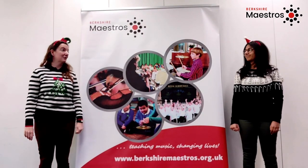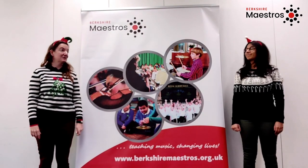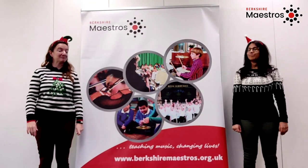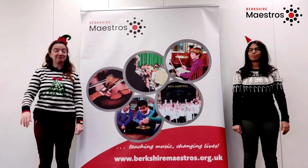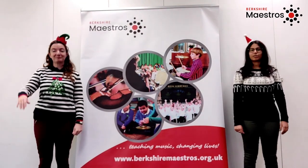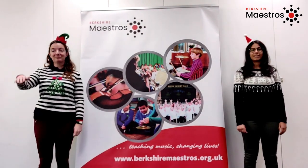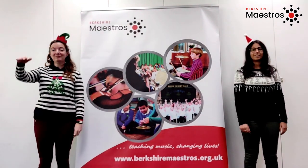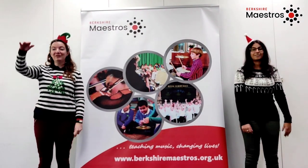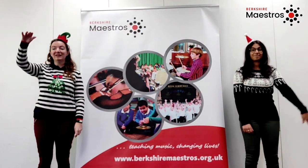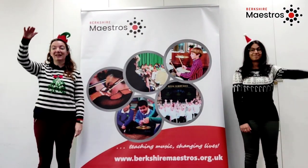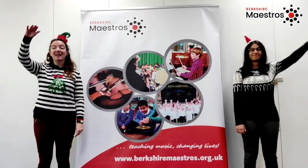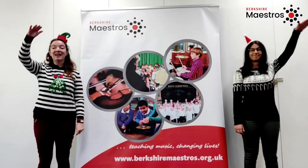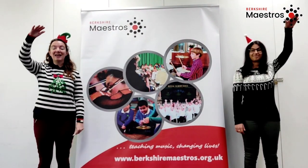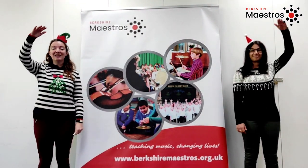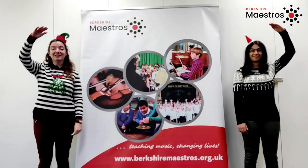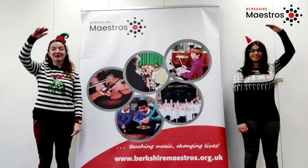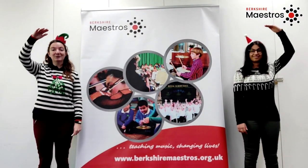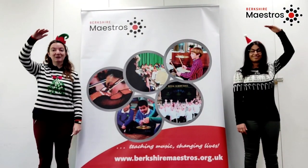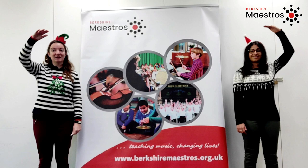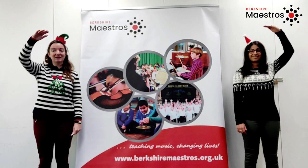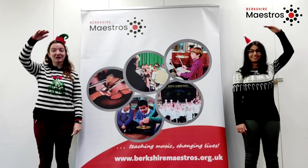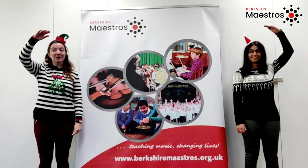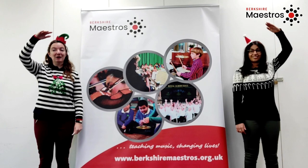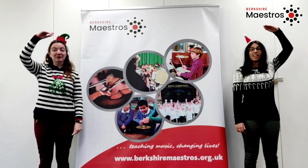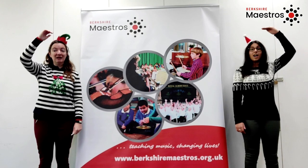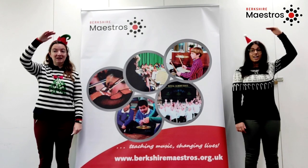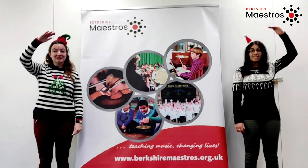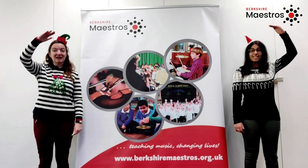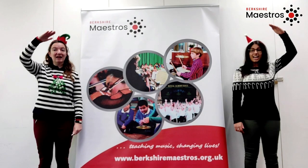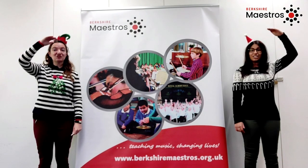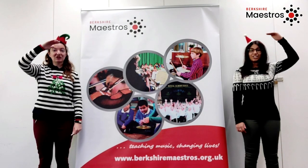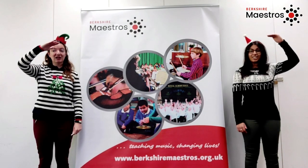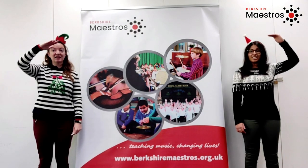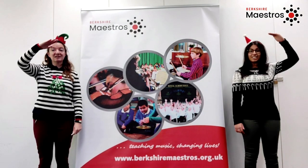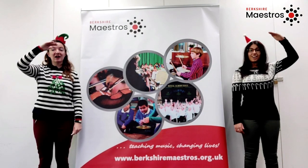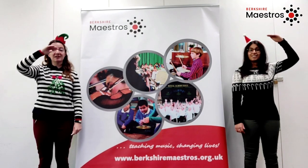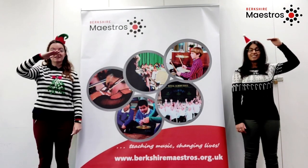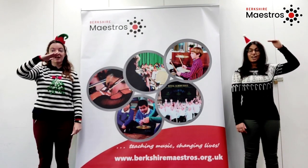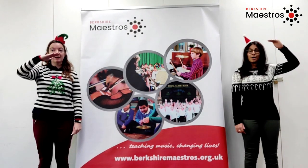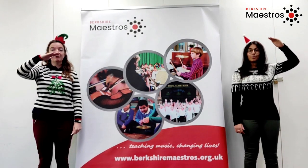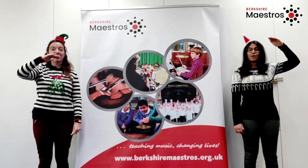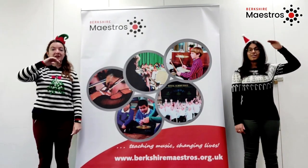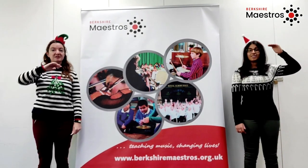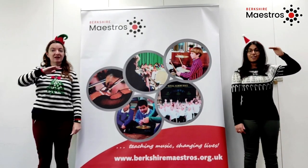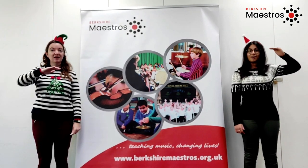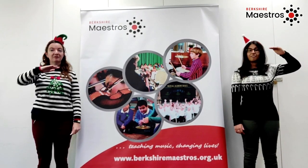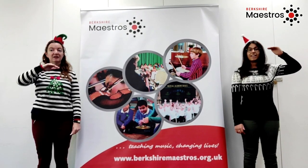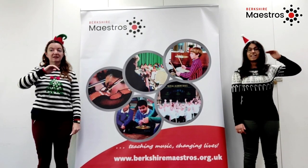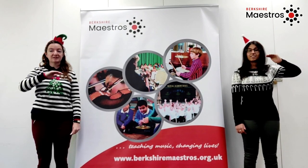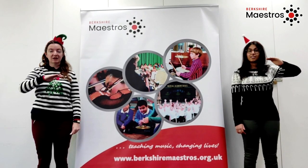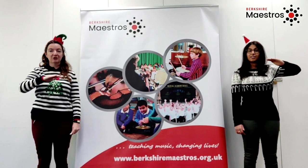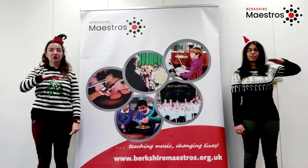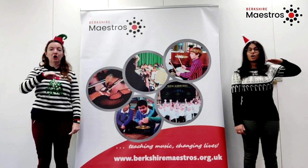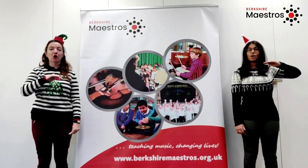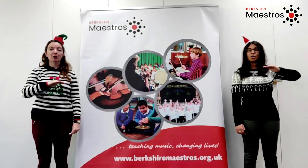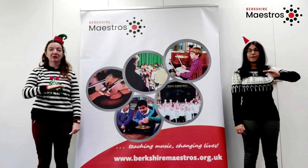those. Brilliant. Okay. Here we go. Dasher, Dancer, Prancer, Vixen,